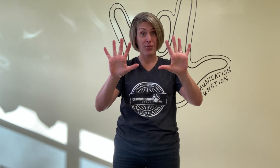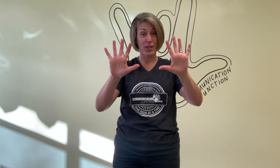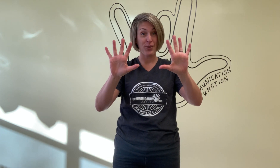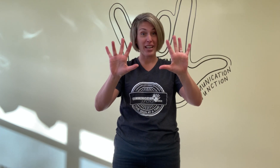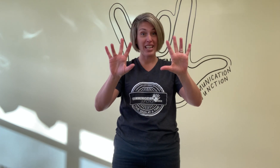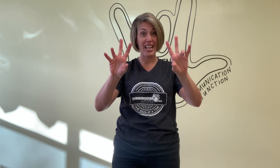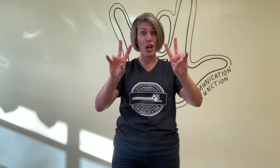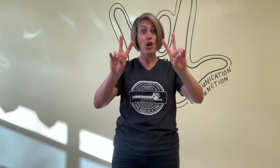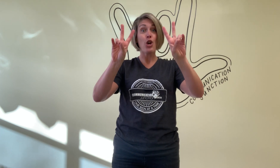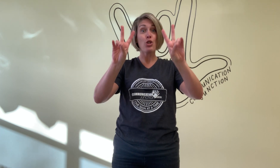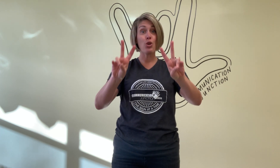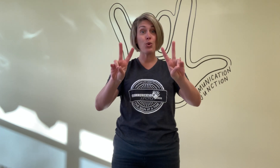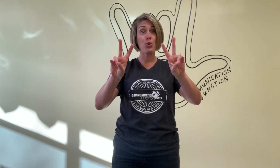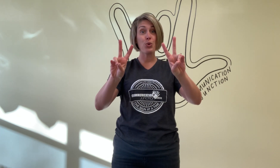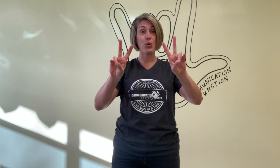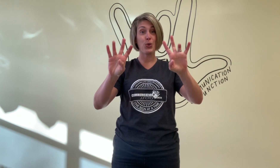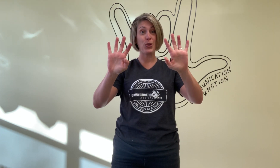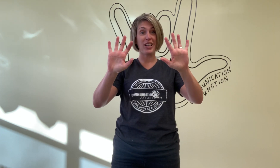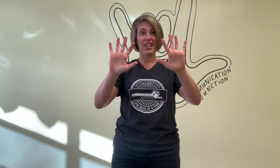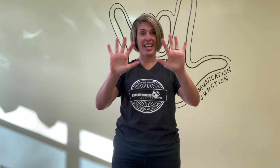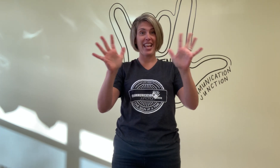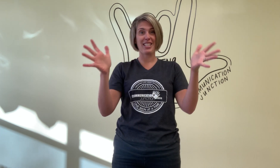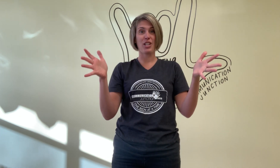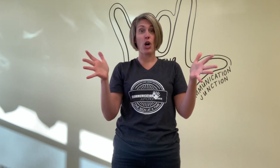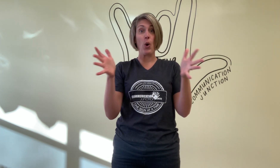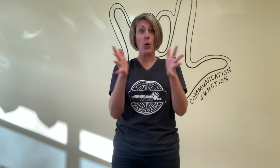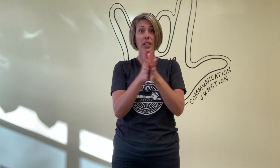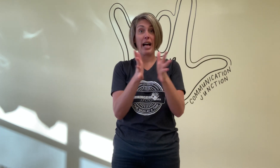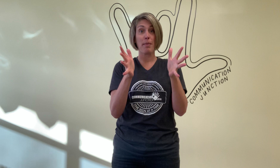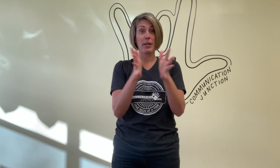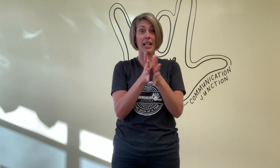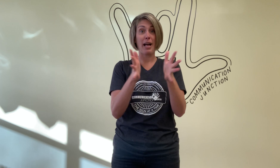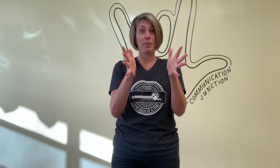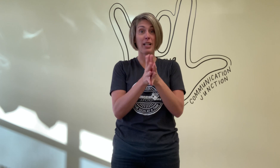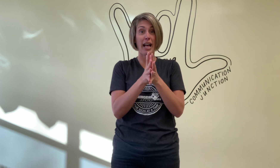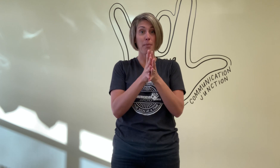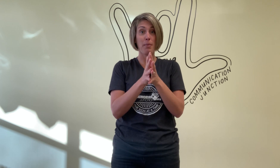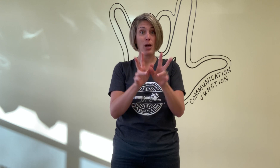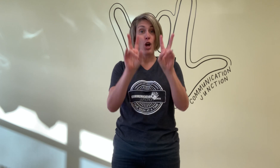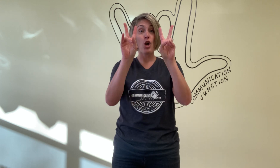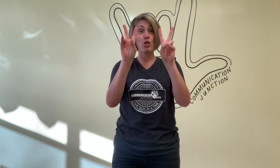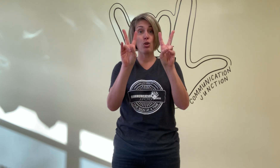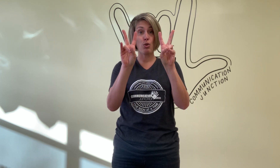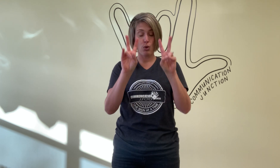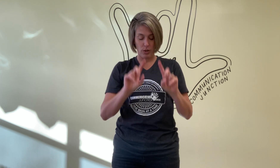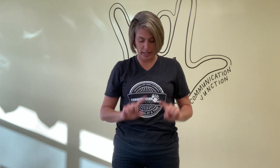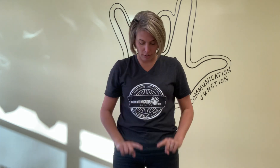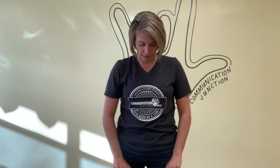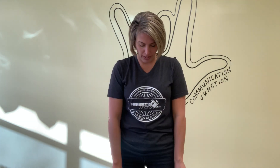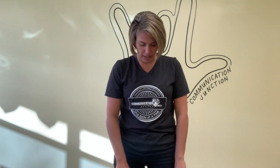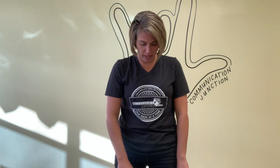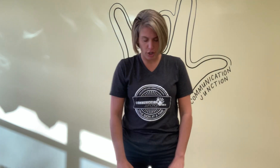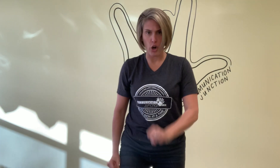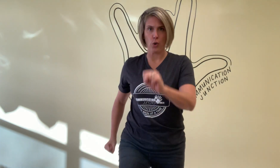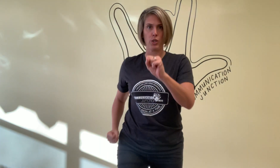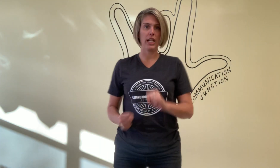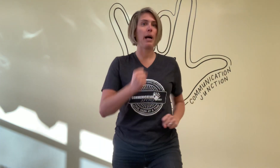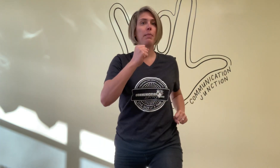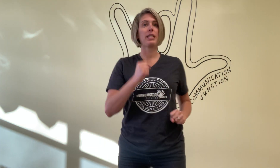you ready? 2 little hands go clap, clap, clap. 2 little feet go stomp,